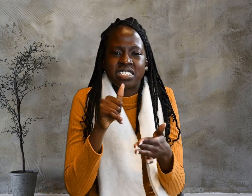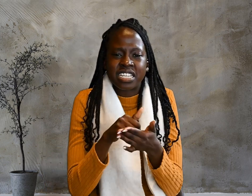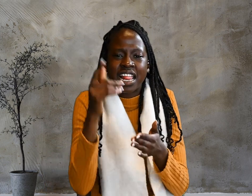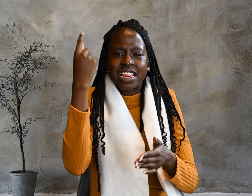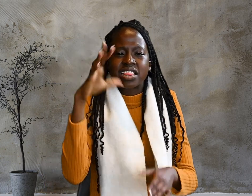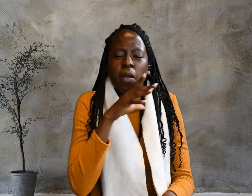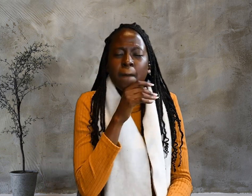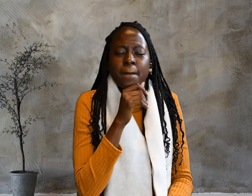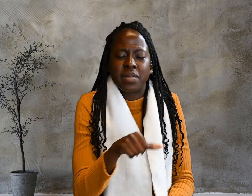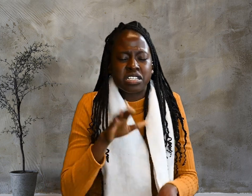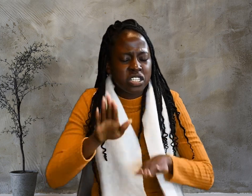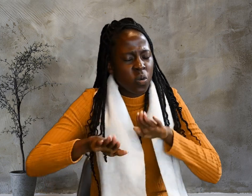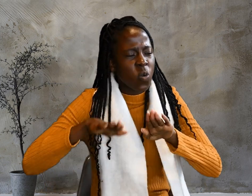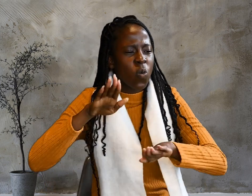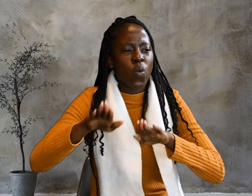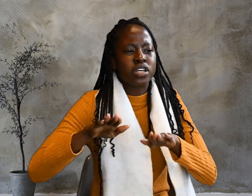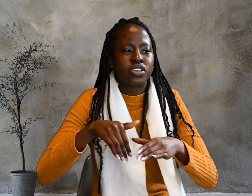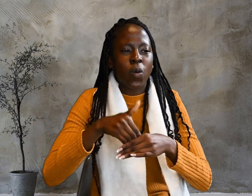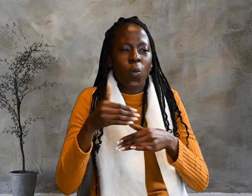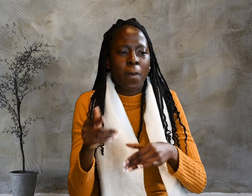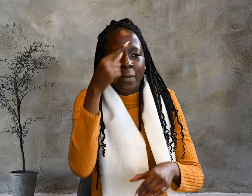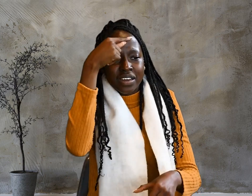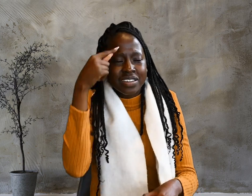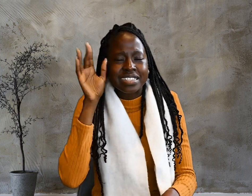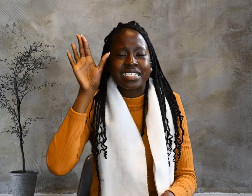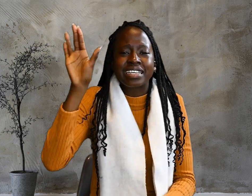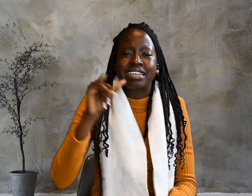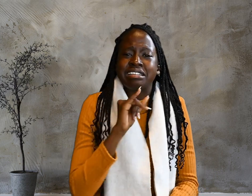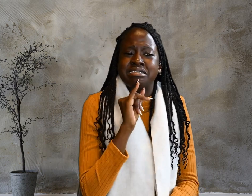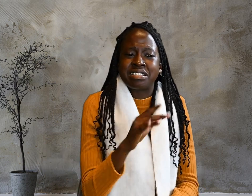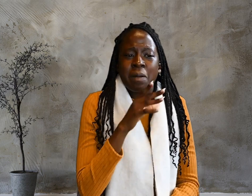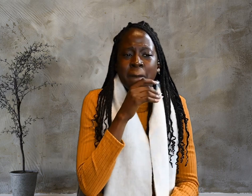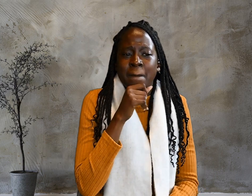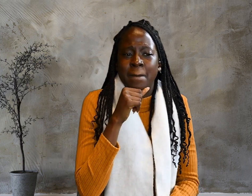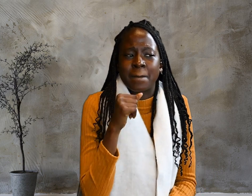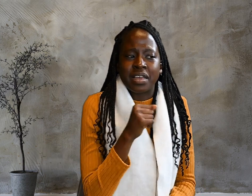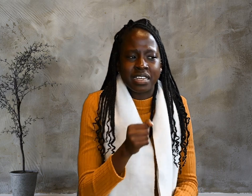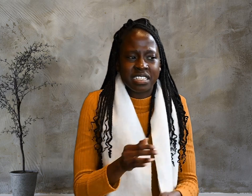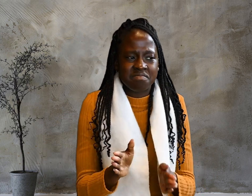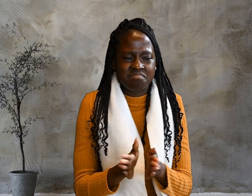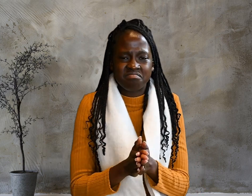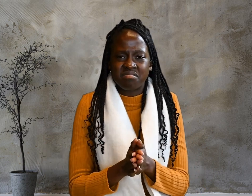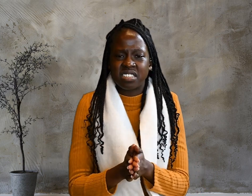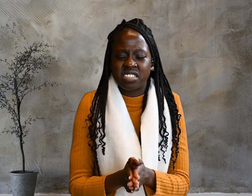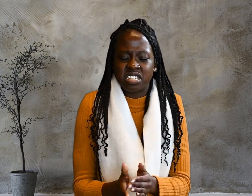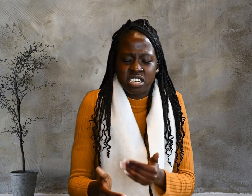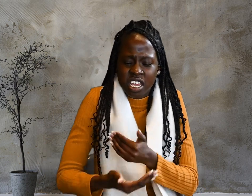man runs away because he is a hired hand and cares nothing for the sheep.